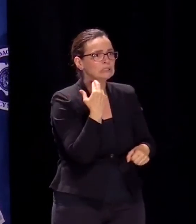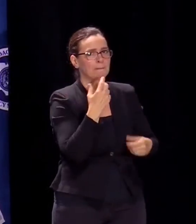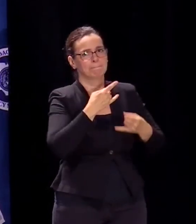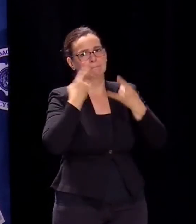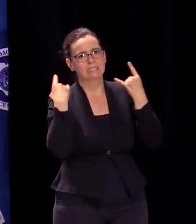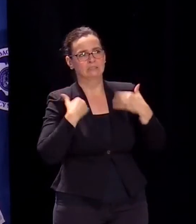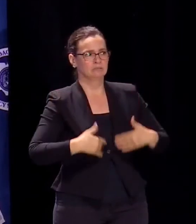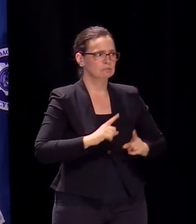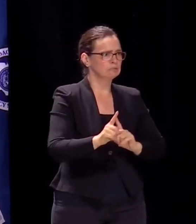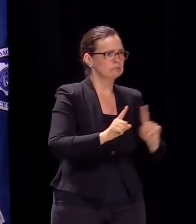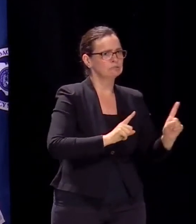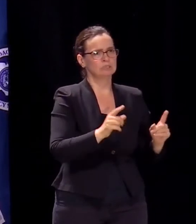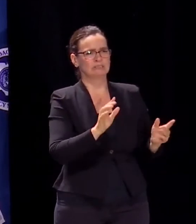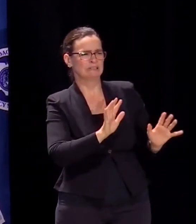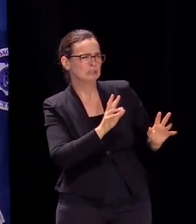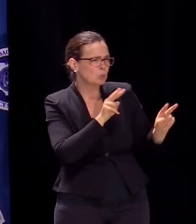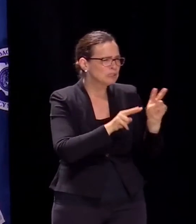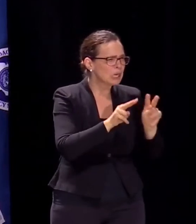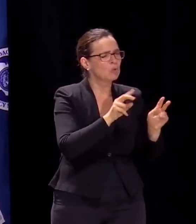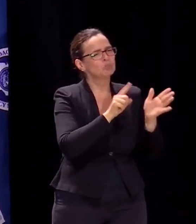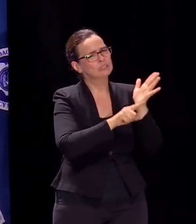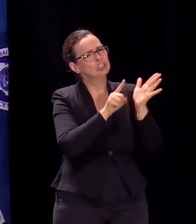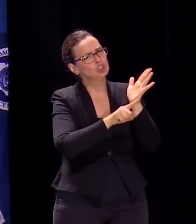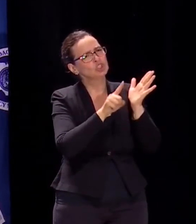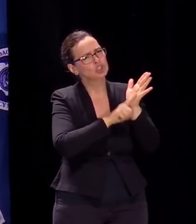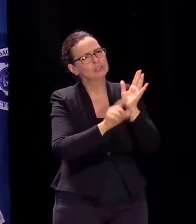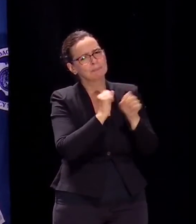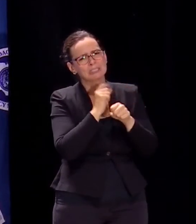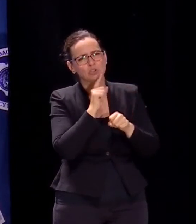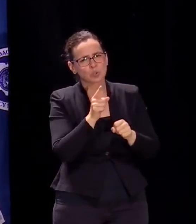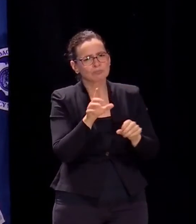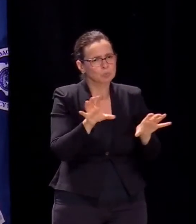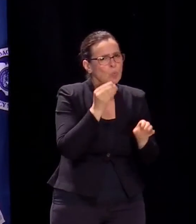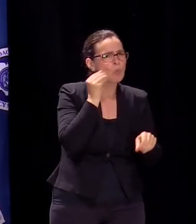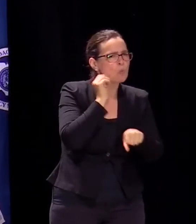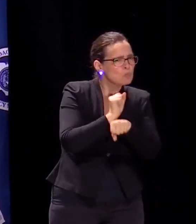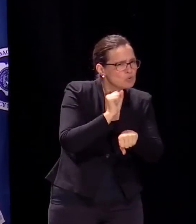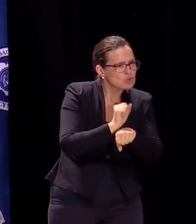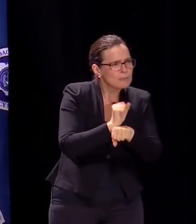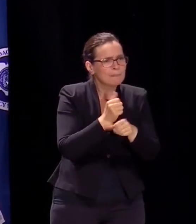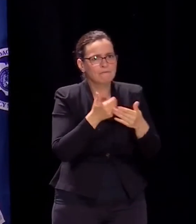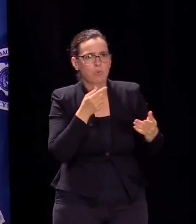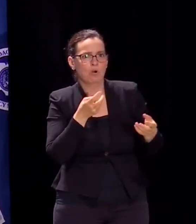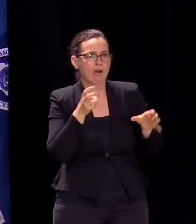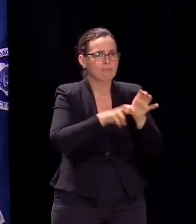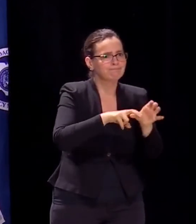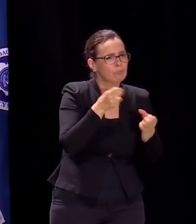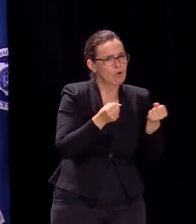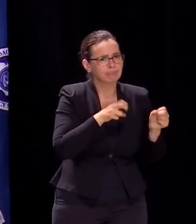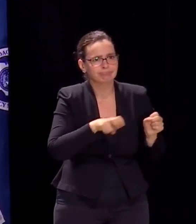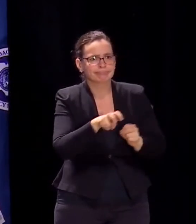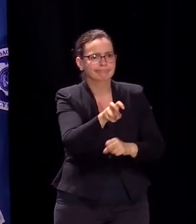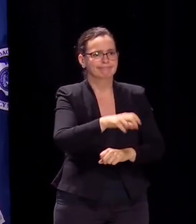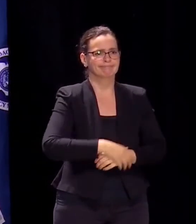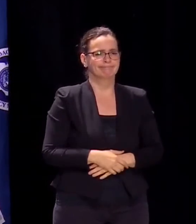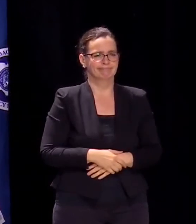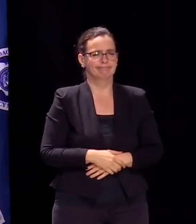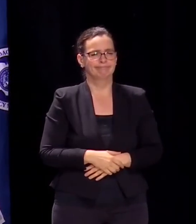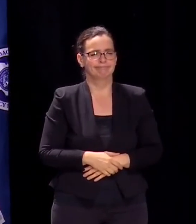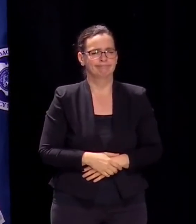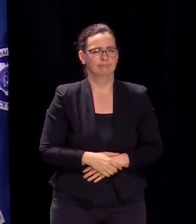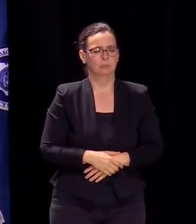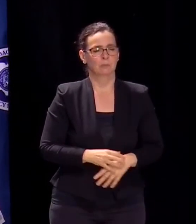mitigate risk. Everybody should be doing it. How do you plan to enforce that travel ban? It's going to be difficult. There's going to have to be a